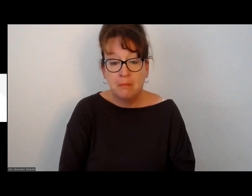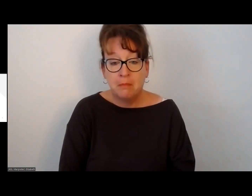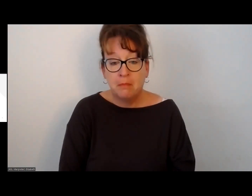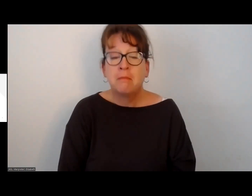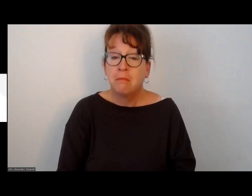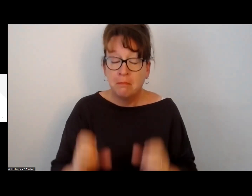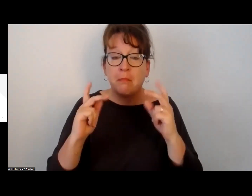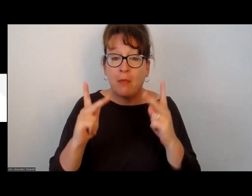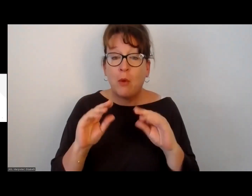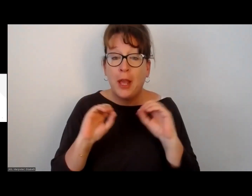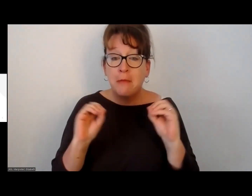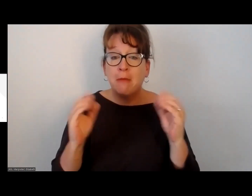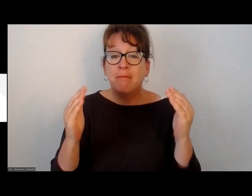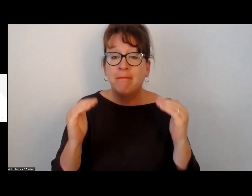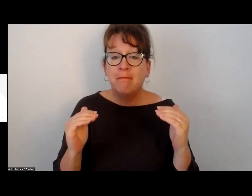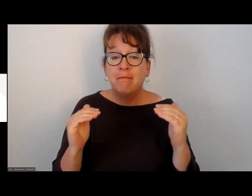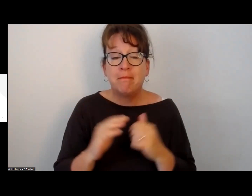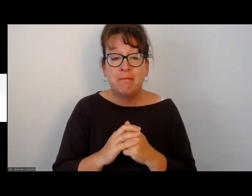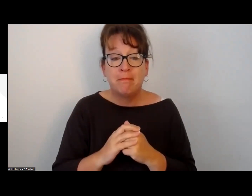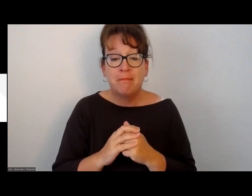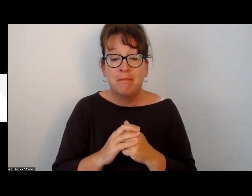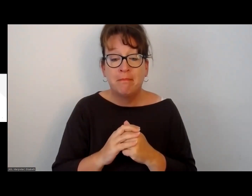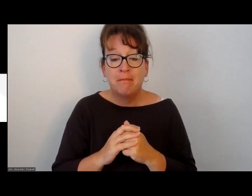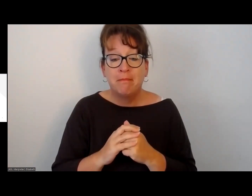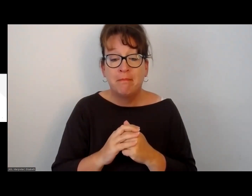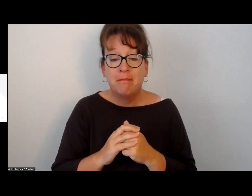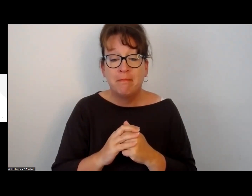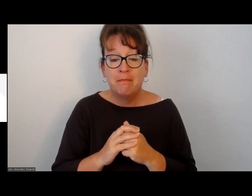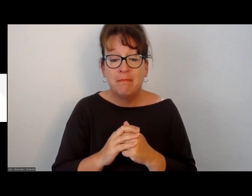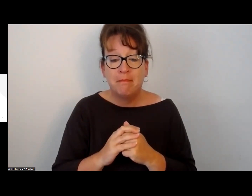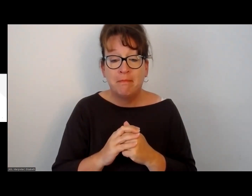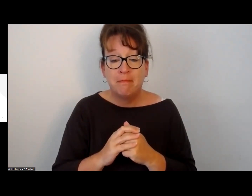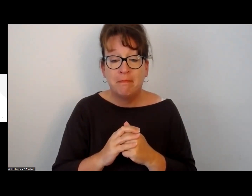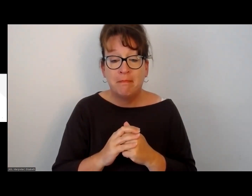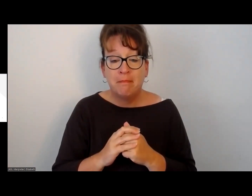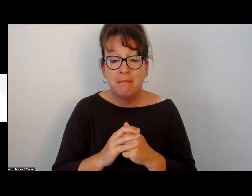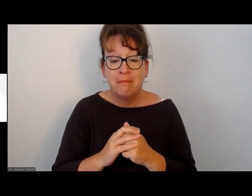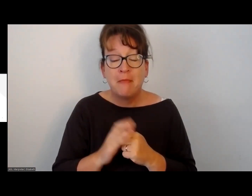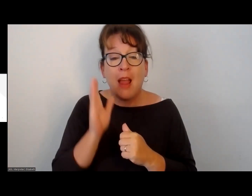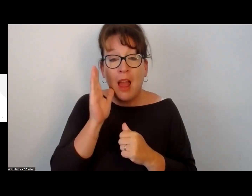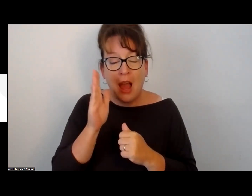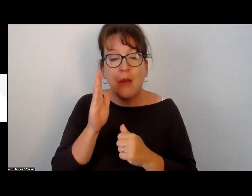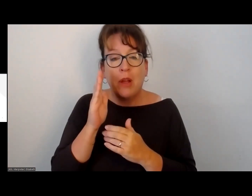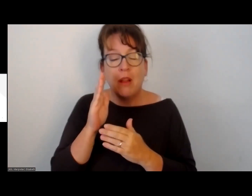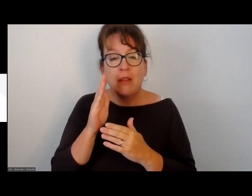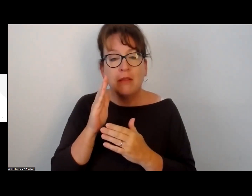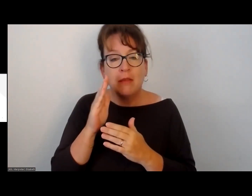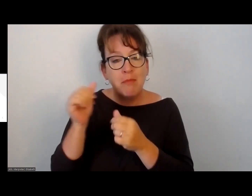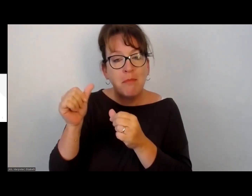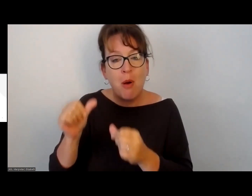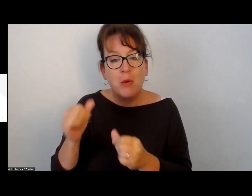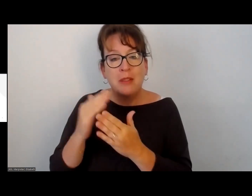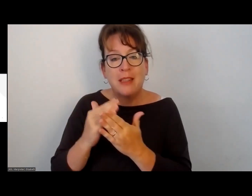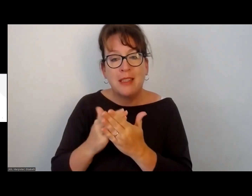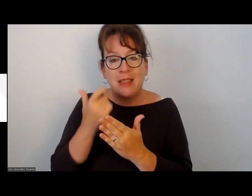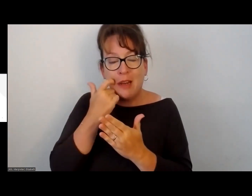Okay, great. So I will put the list that I read out loud in